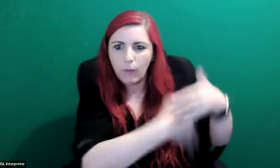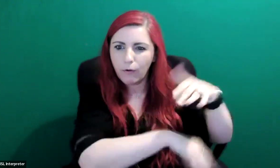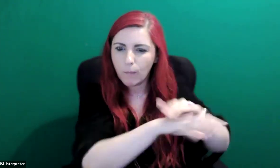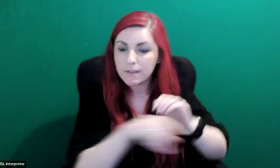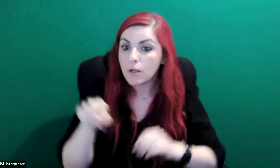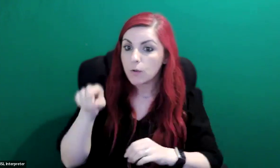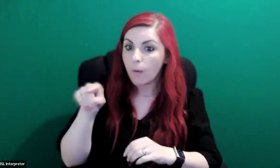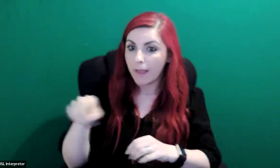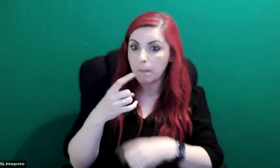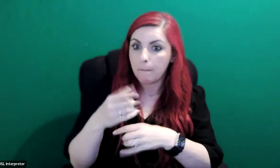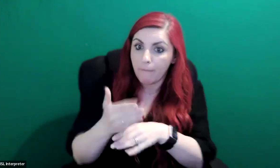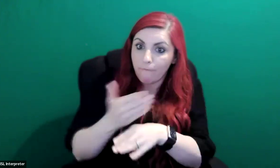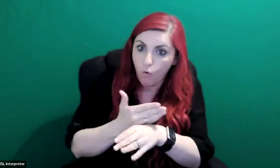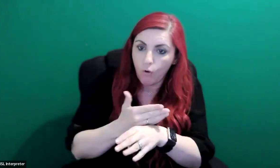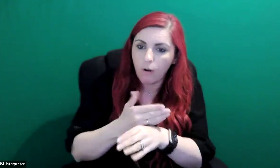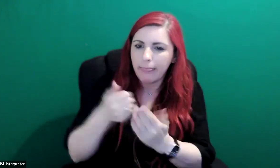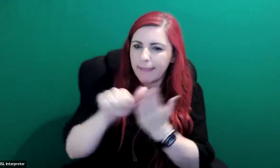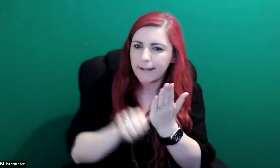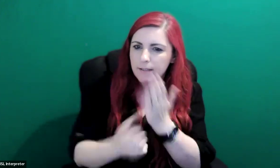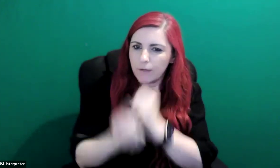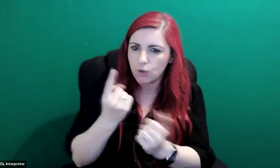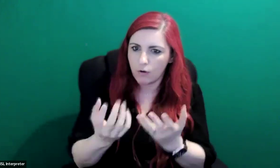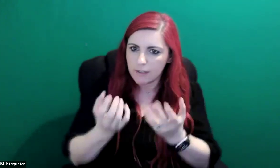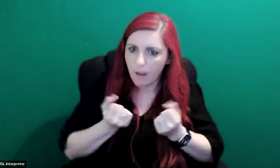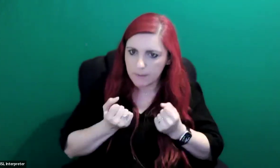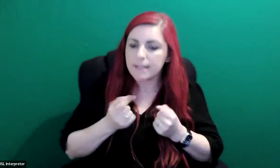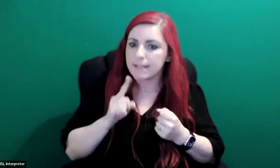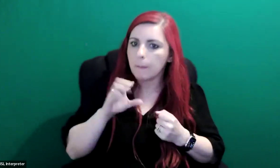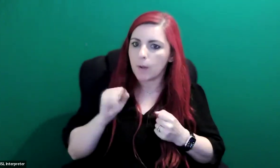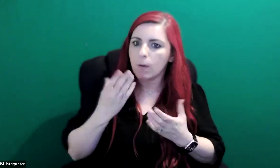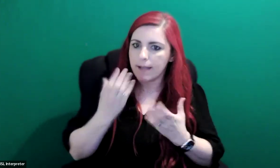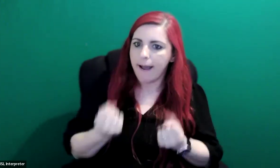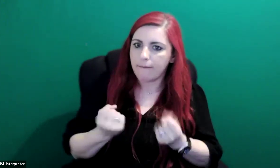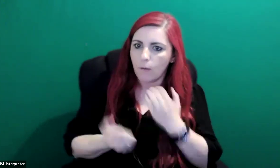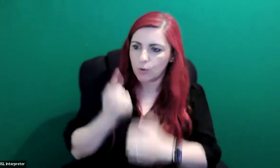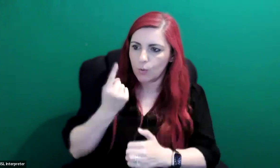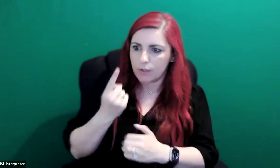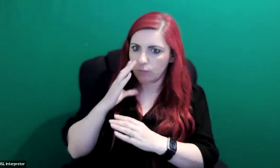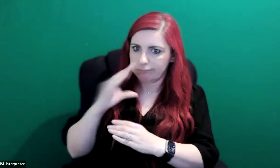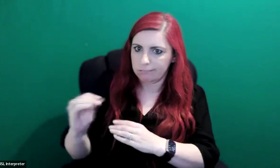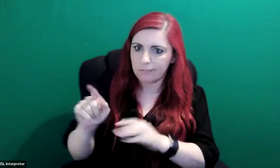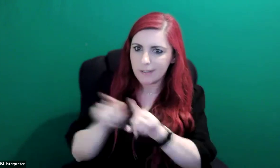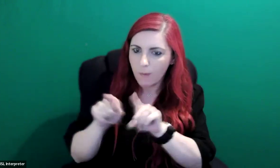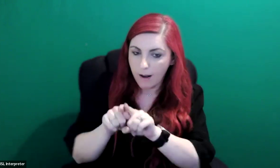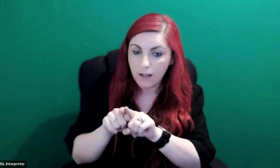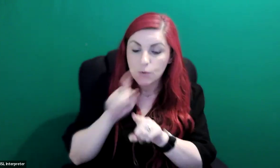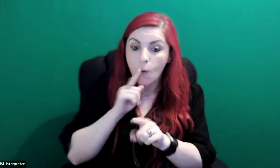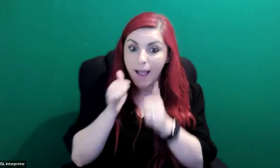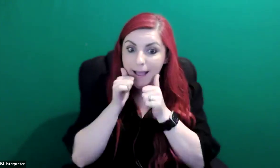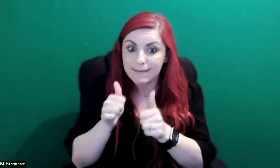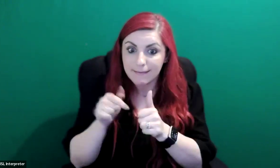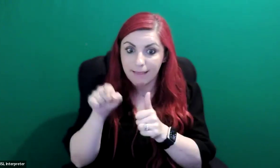are adopted. And so attending the constructive dialogue is very important.